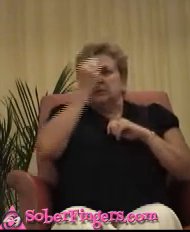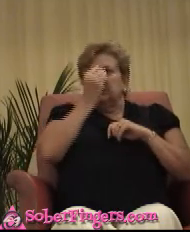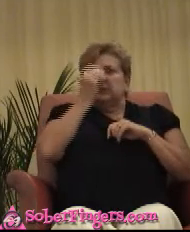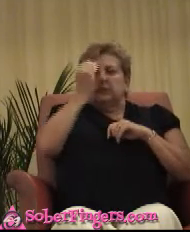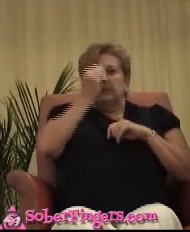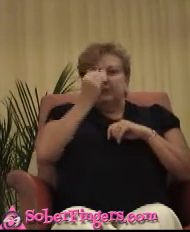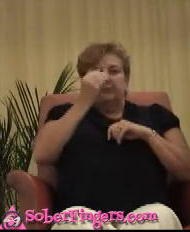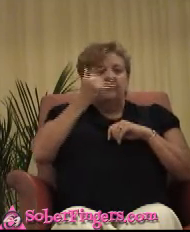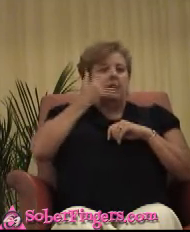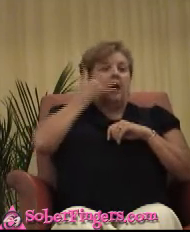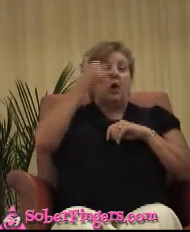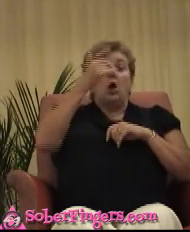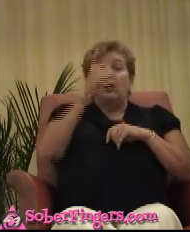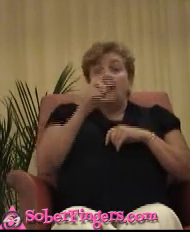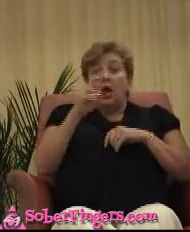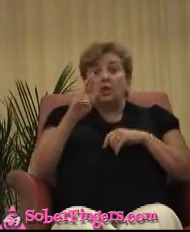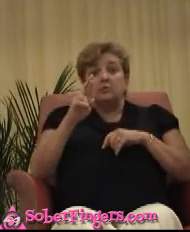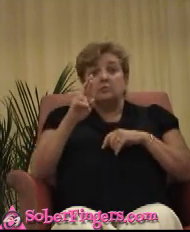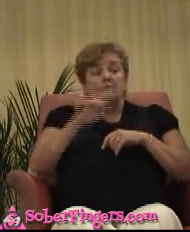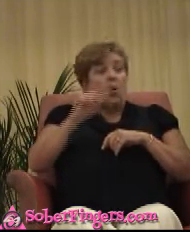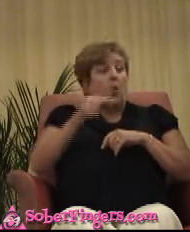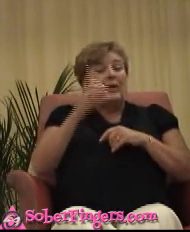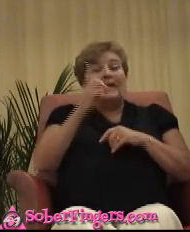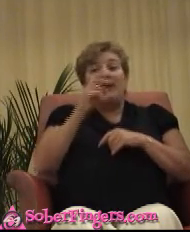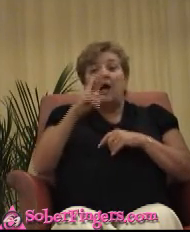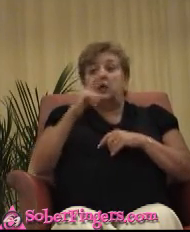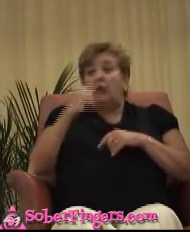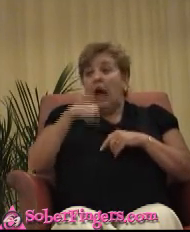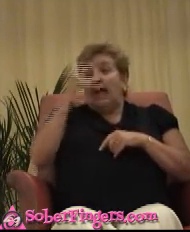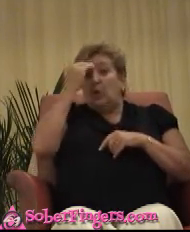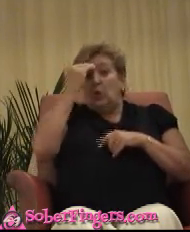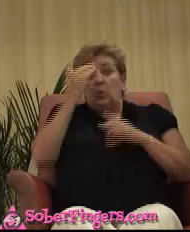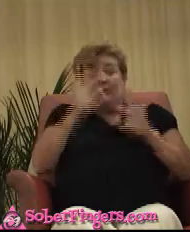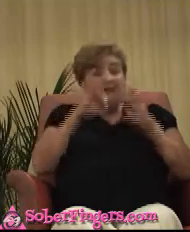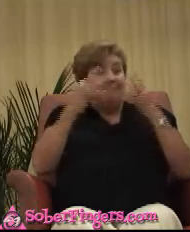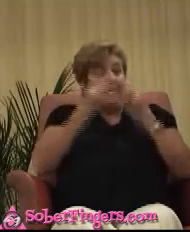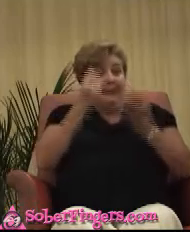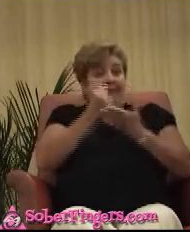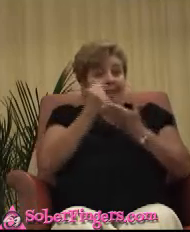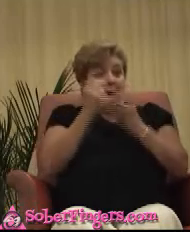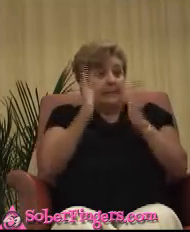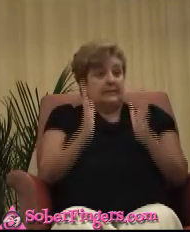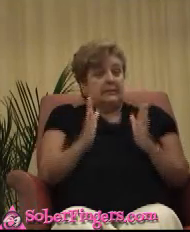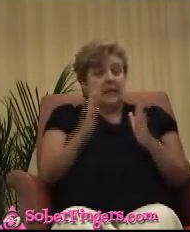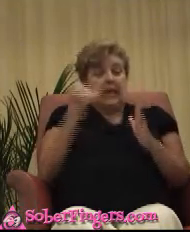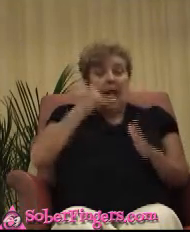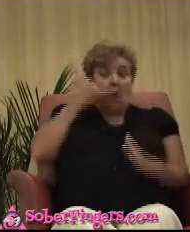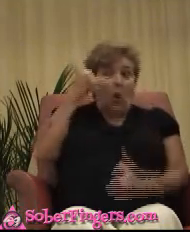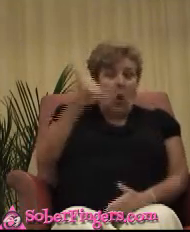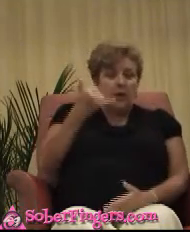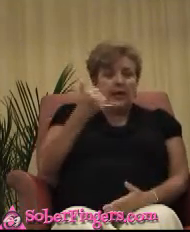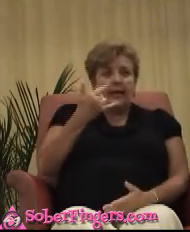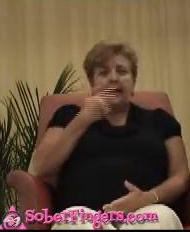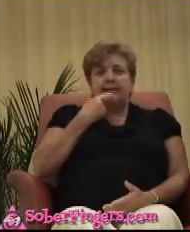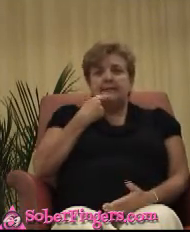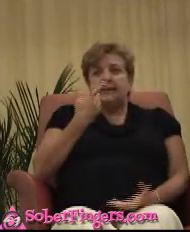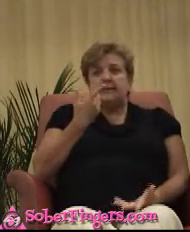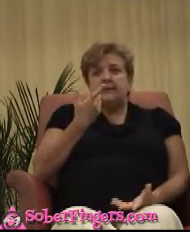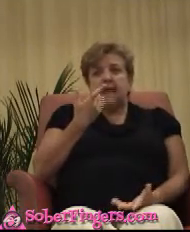doctor who was the only doctor I knew at the time. He was a family therapist. And I called him and I said, I've got to declare an emergency and